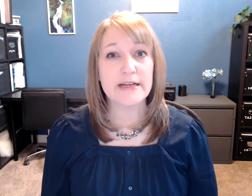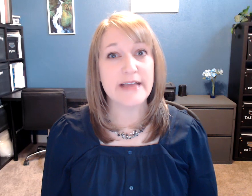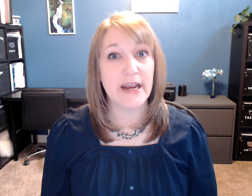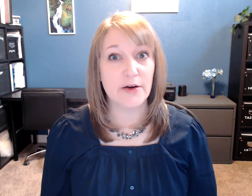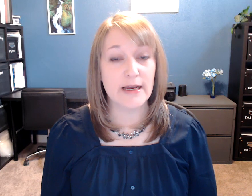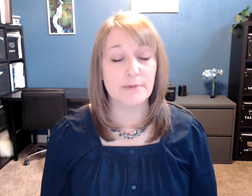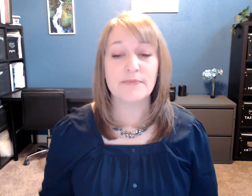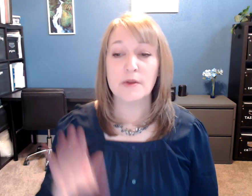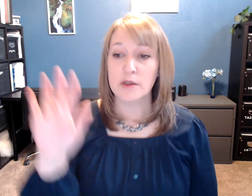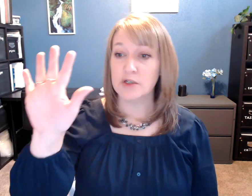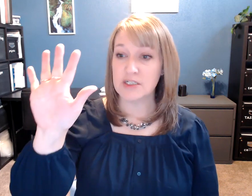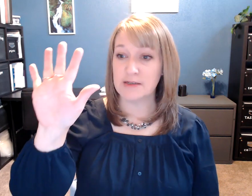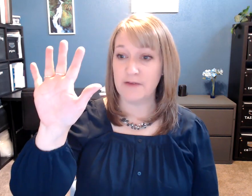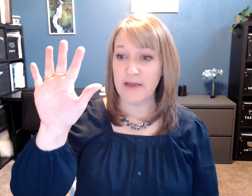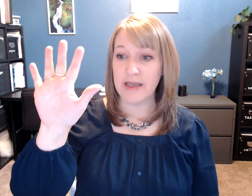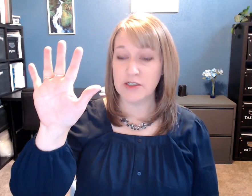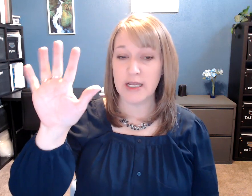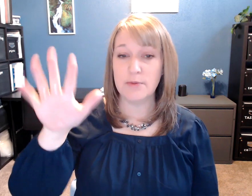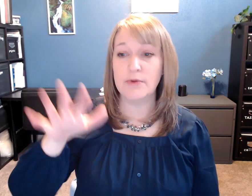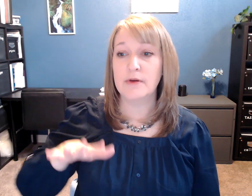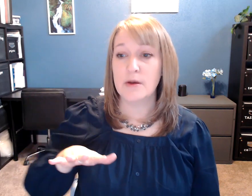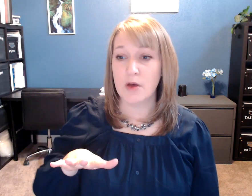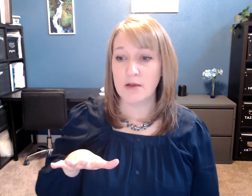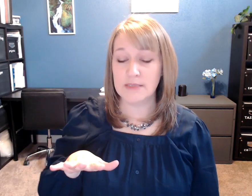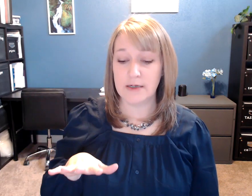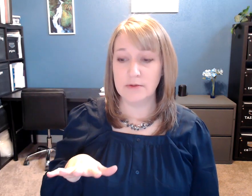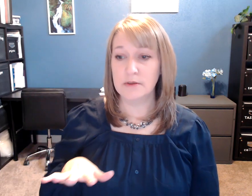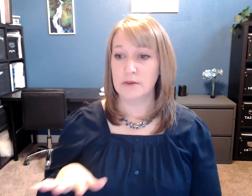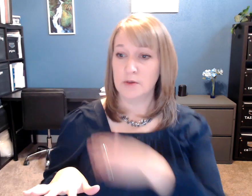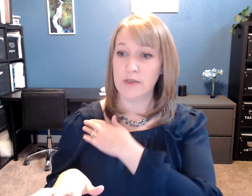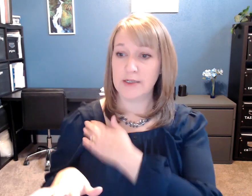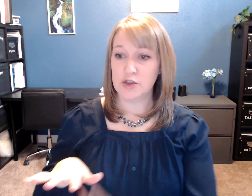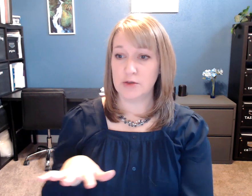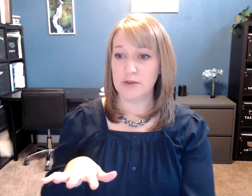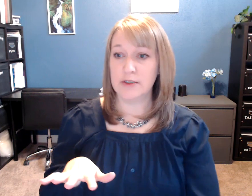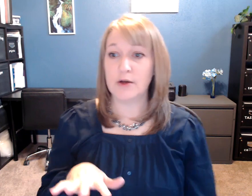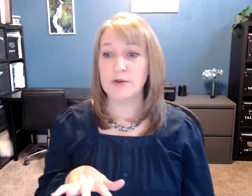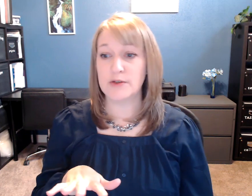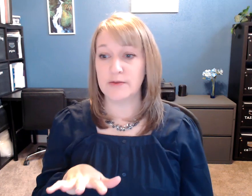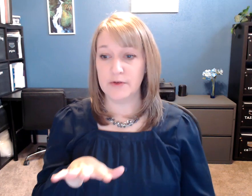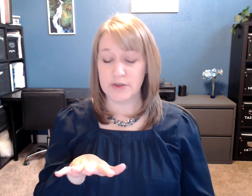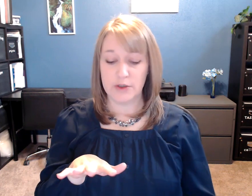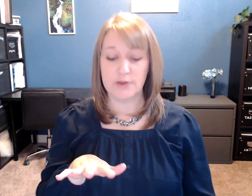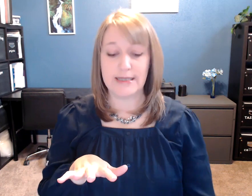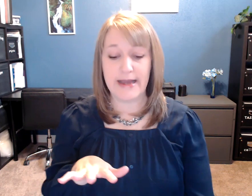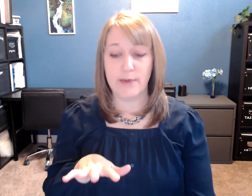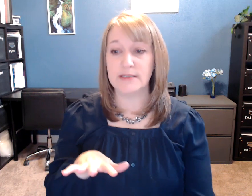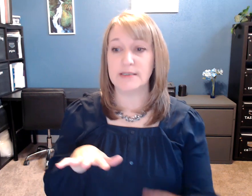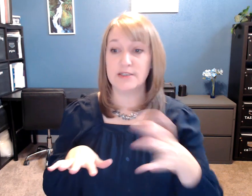is area. You want just a 5-hand shape, palm down, relax your shoulder and your elbow so your sign happens in this